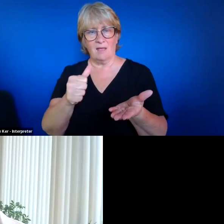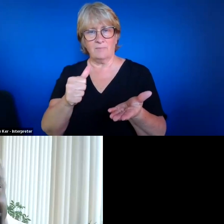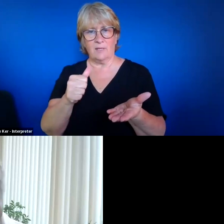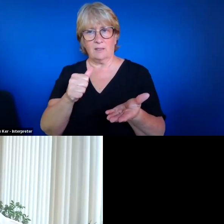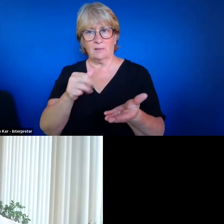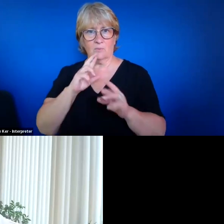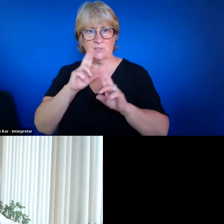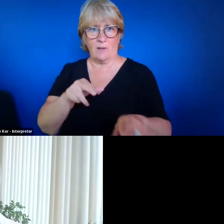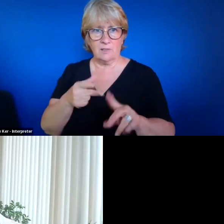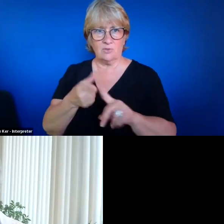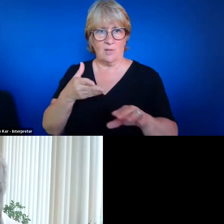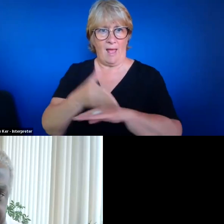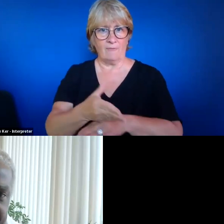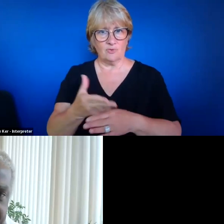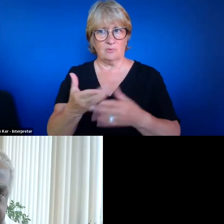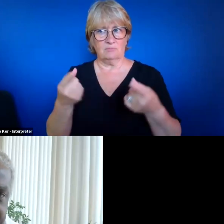to it after the fact.